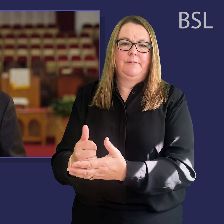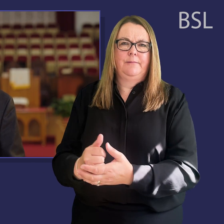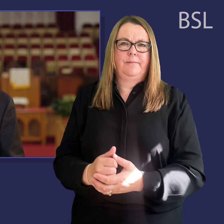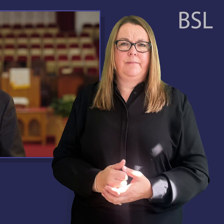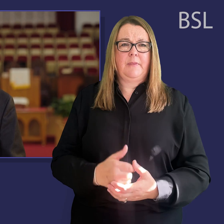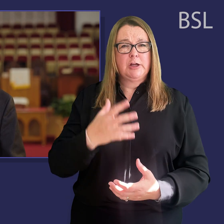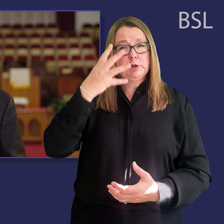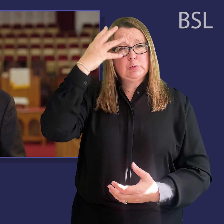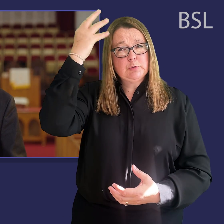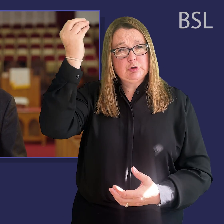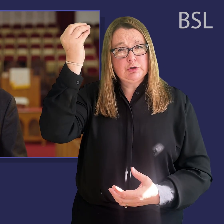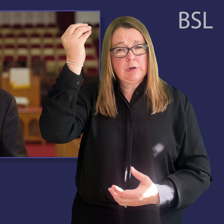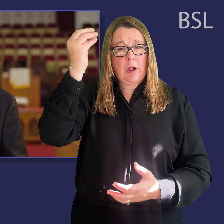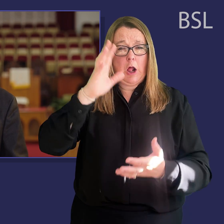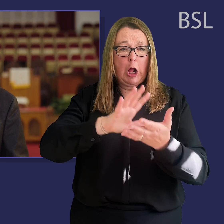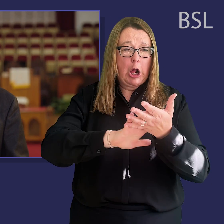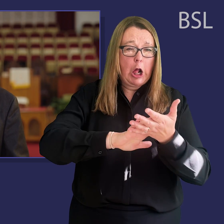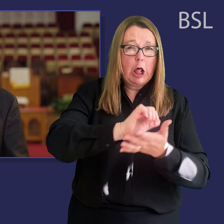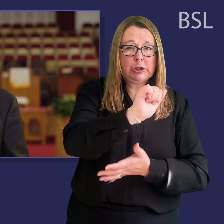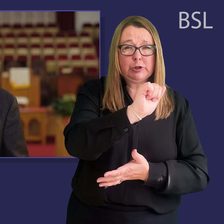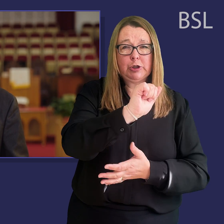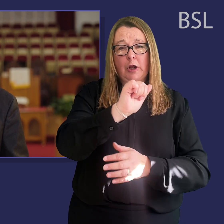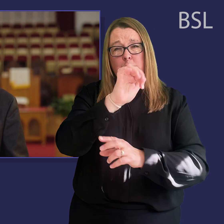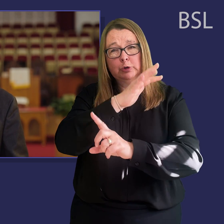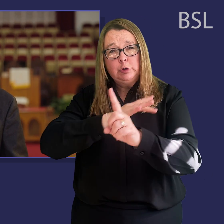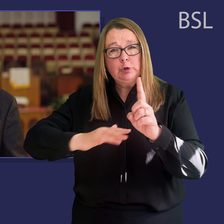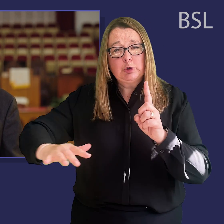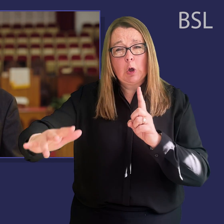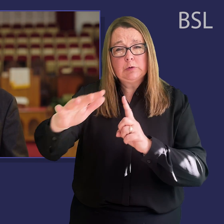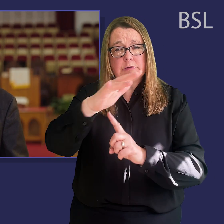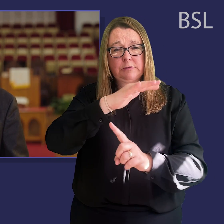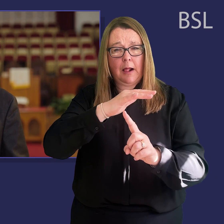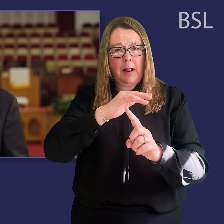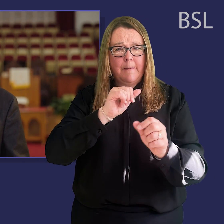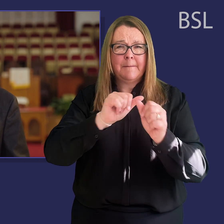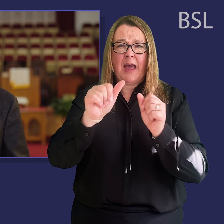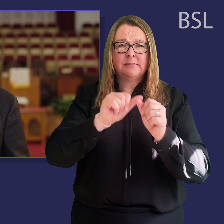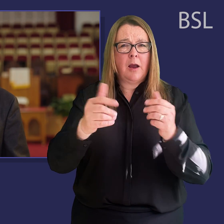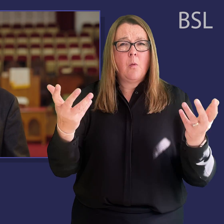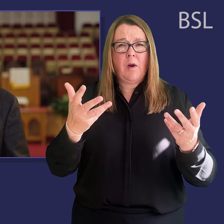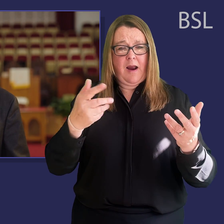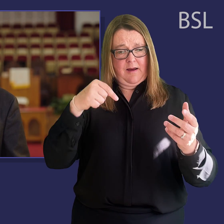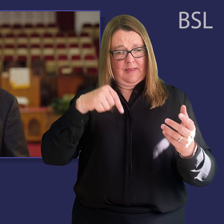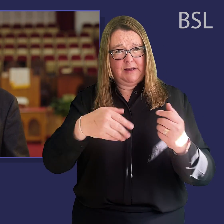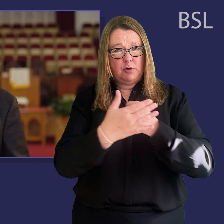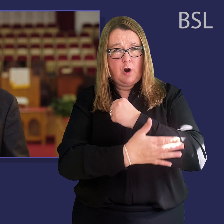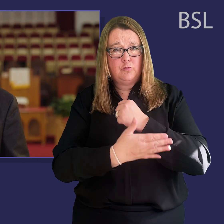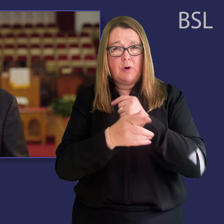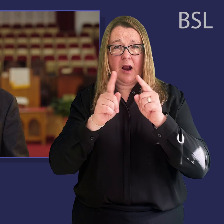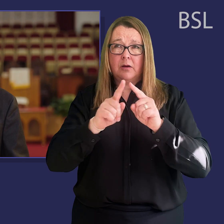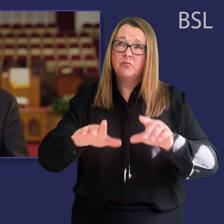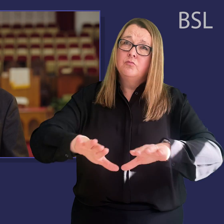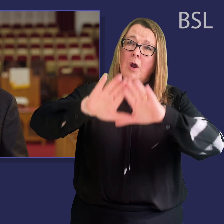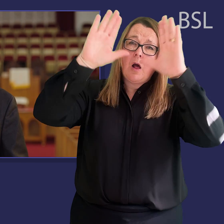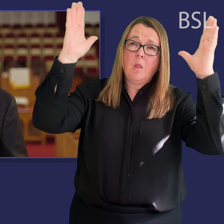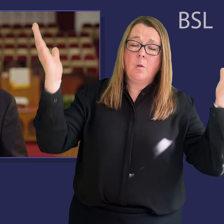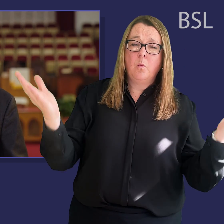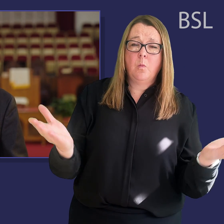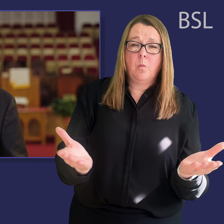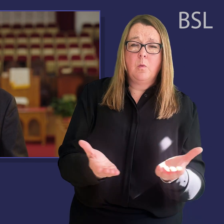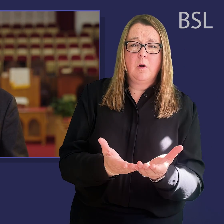and social betterment in this nation and world. So,